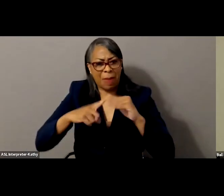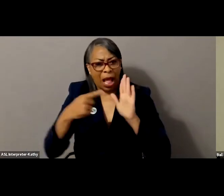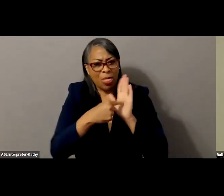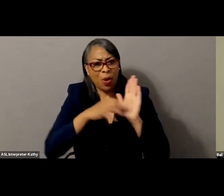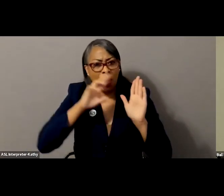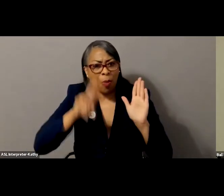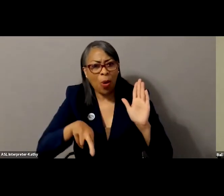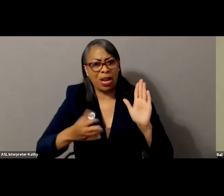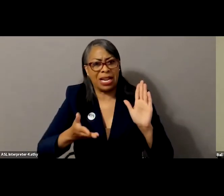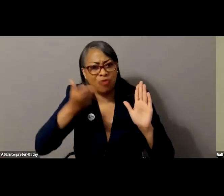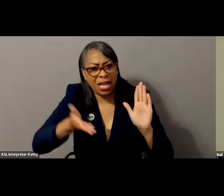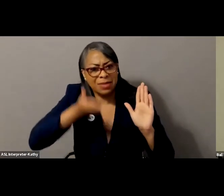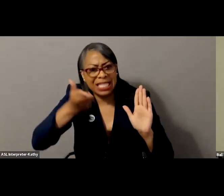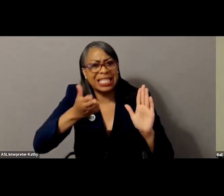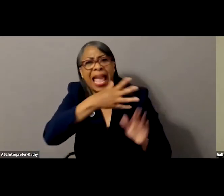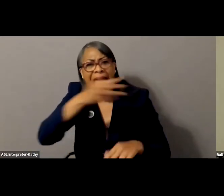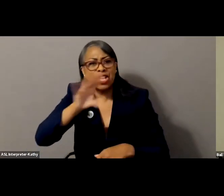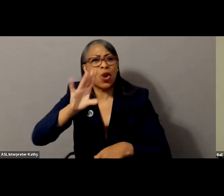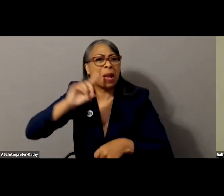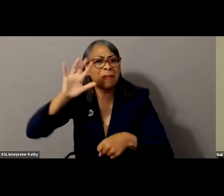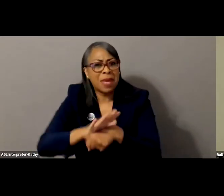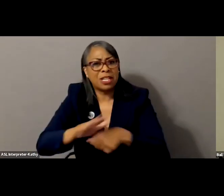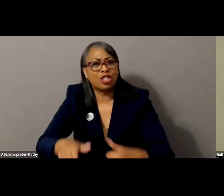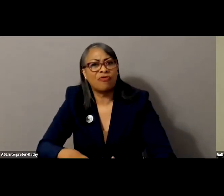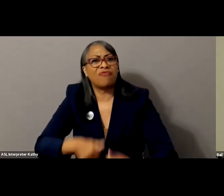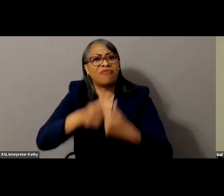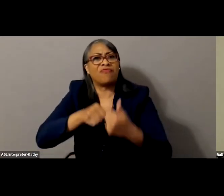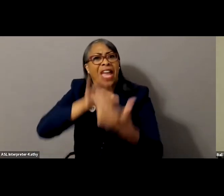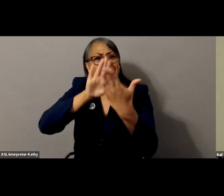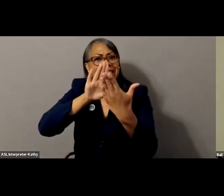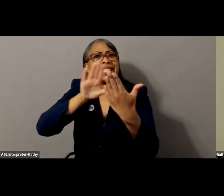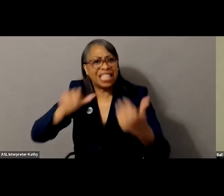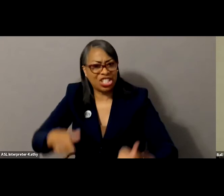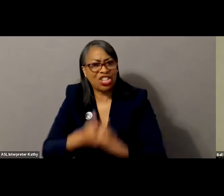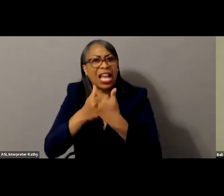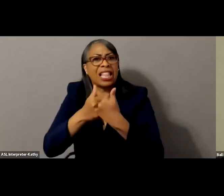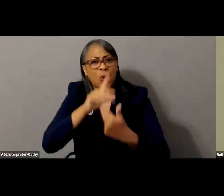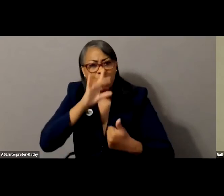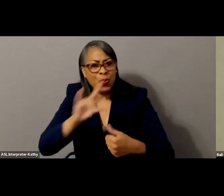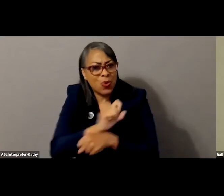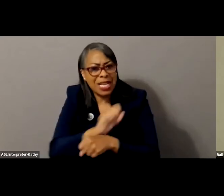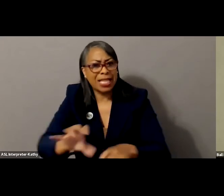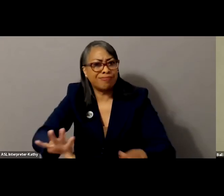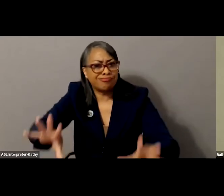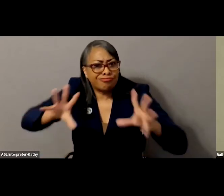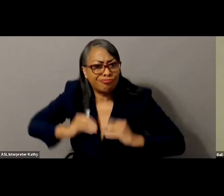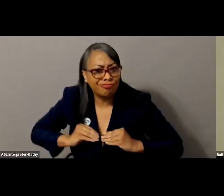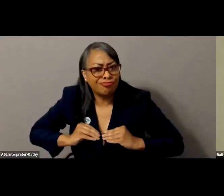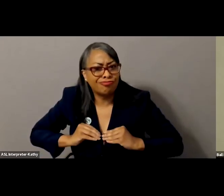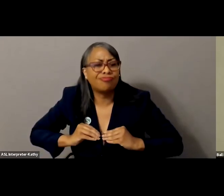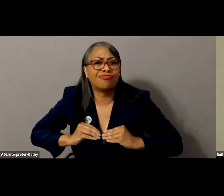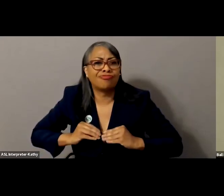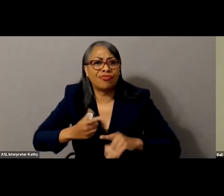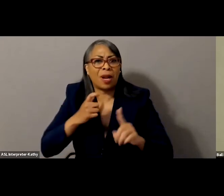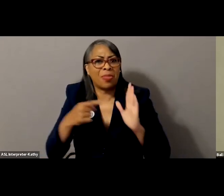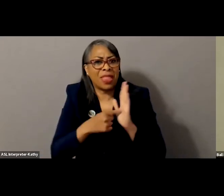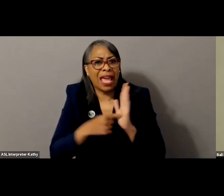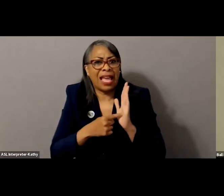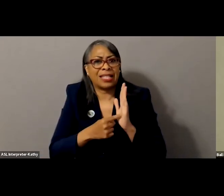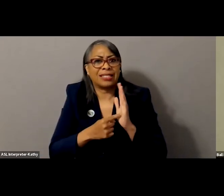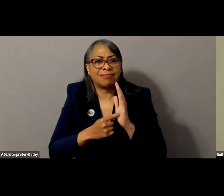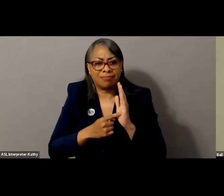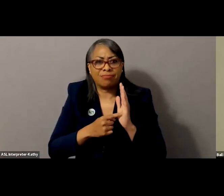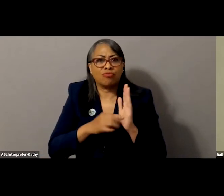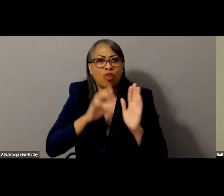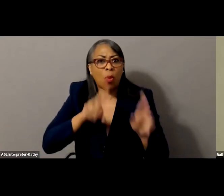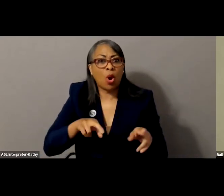recommendations, and your commitment to addressing the challenges and really taking on so much in this ambitious report. So we have about